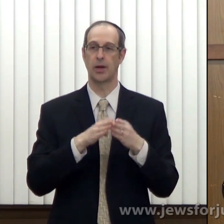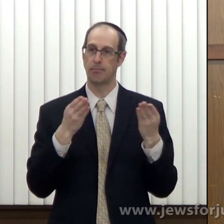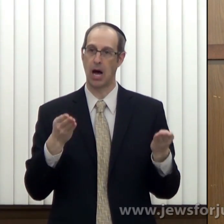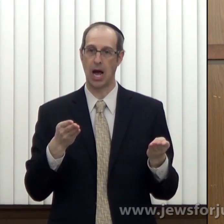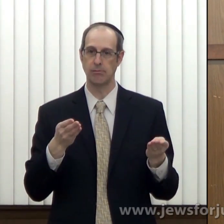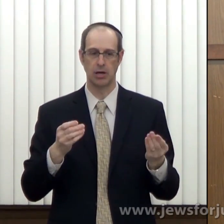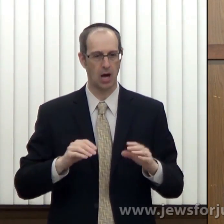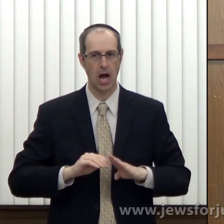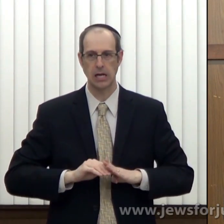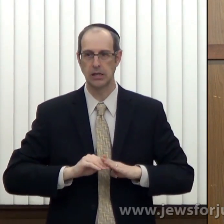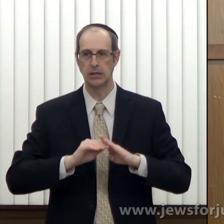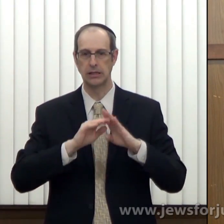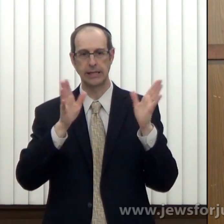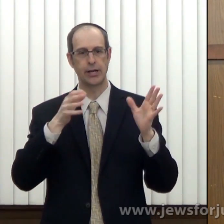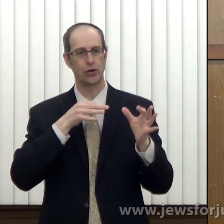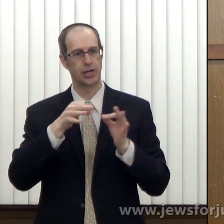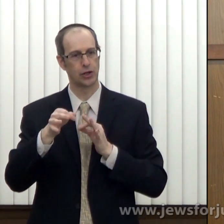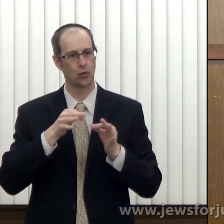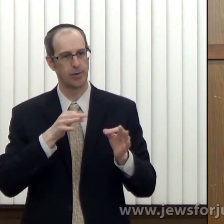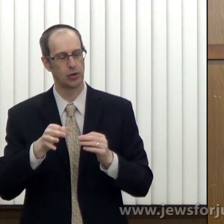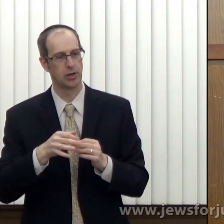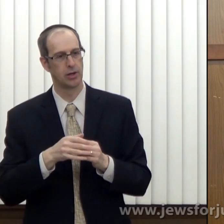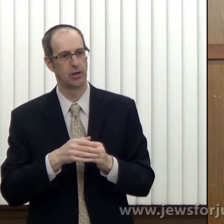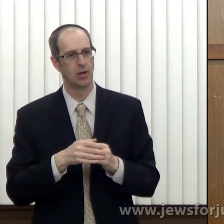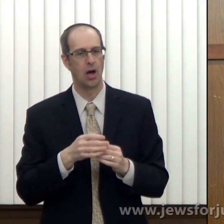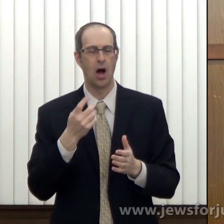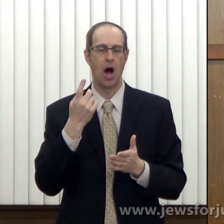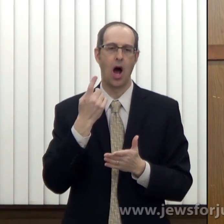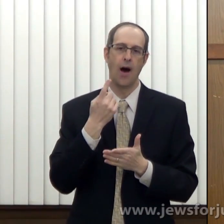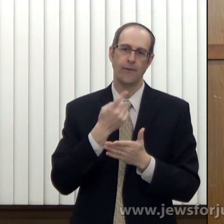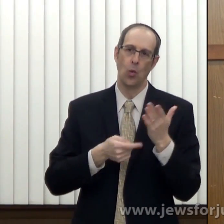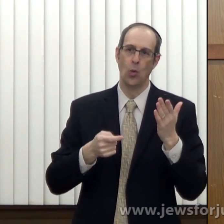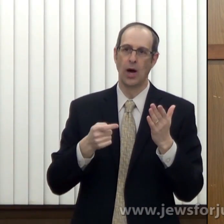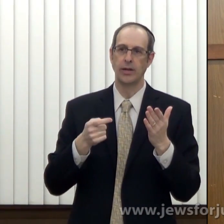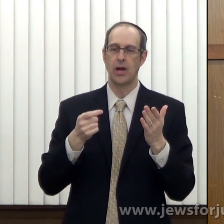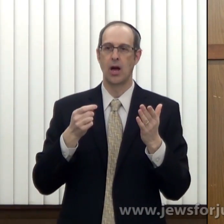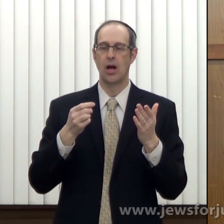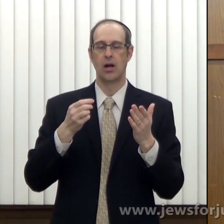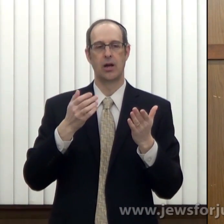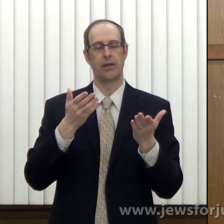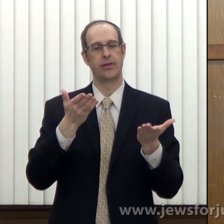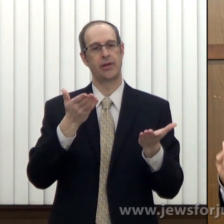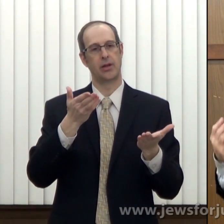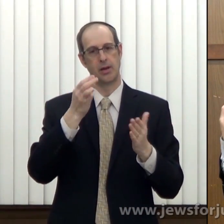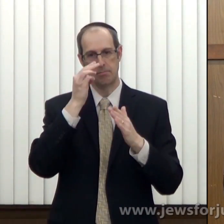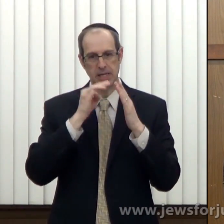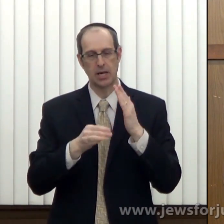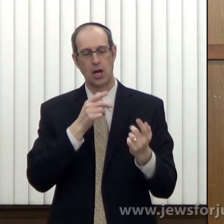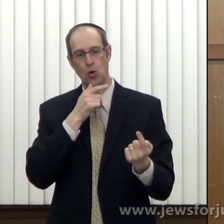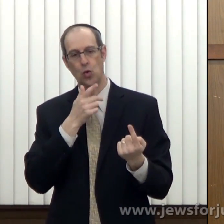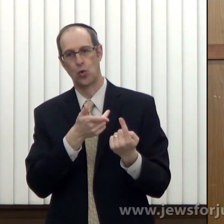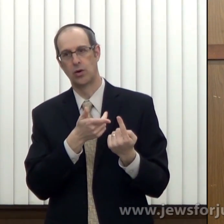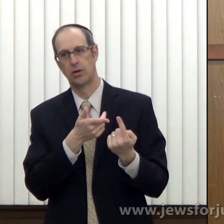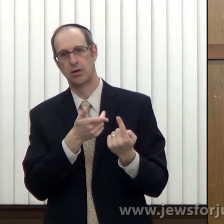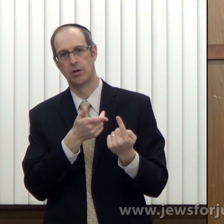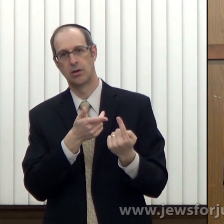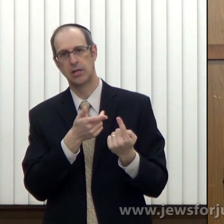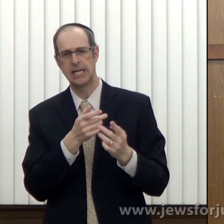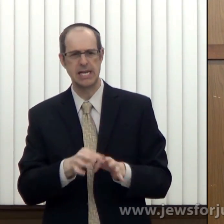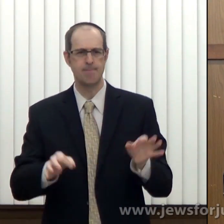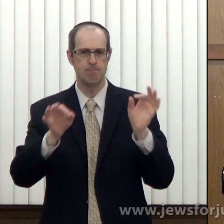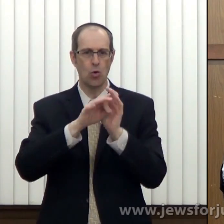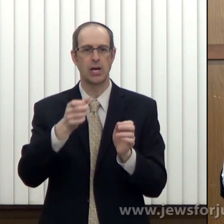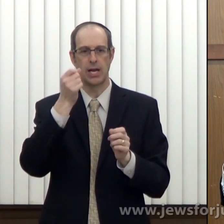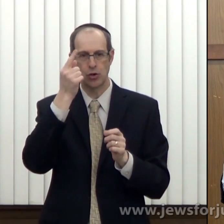very clear description of what the Messiah will be. And the primary thing to understand is that